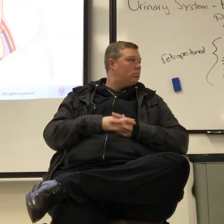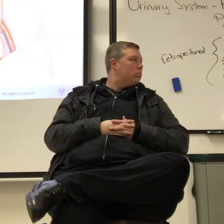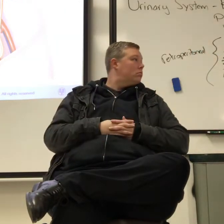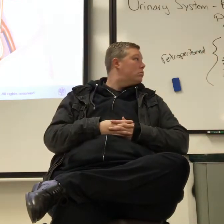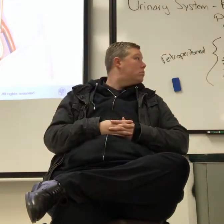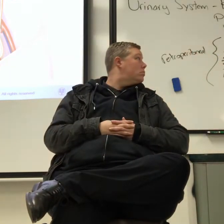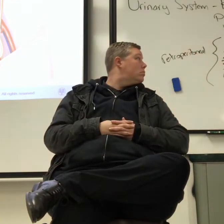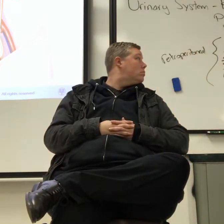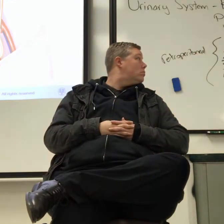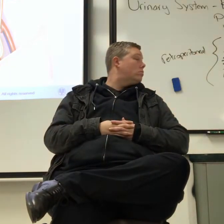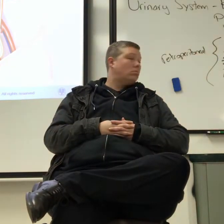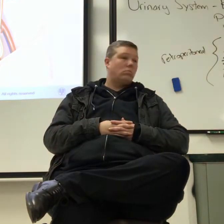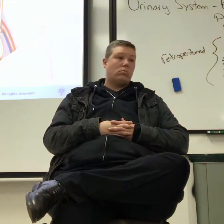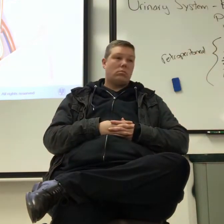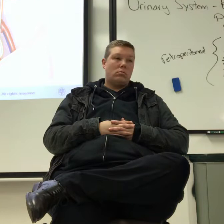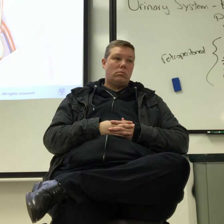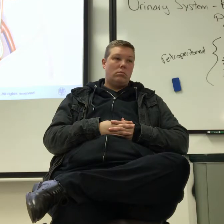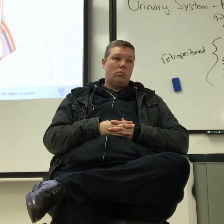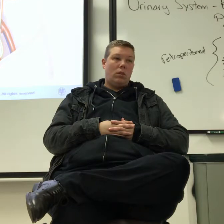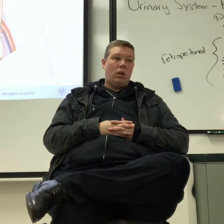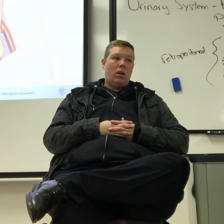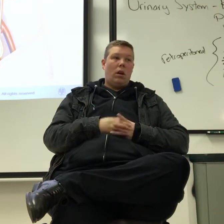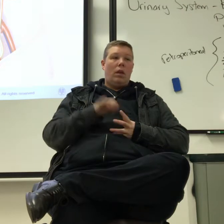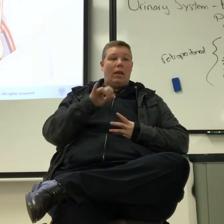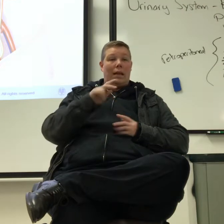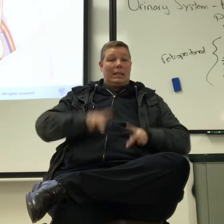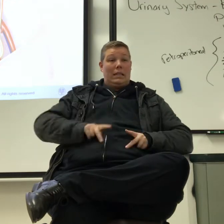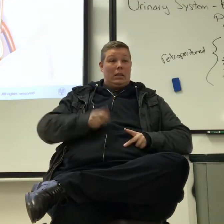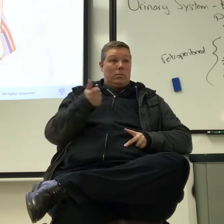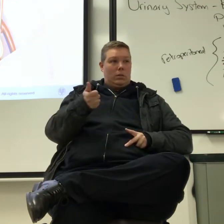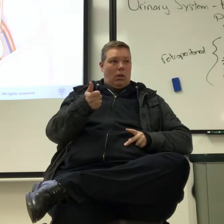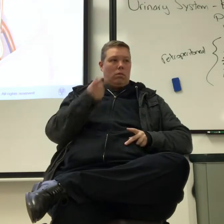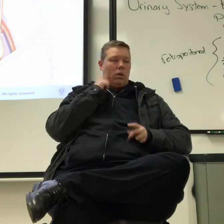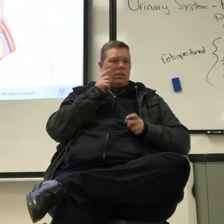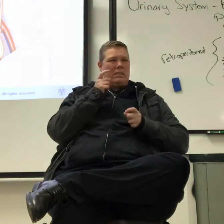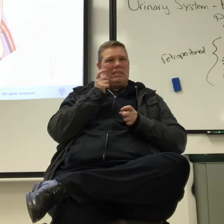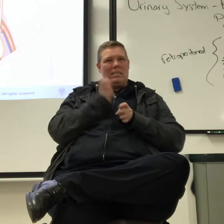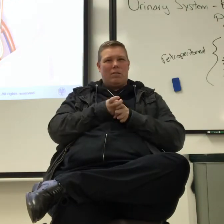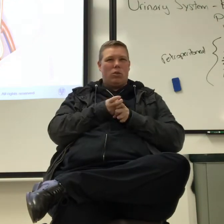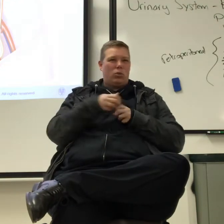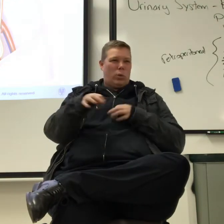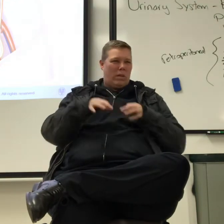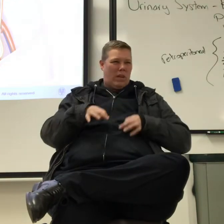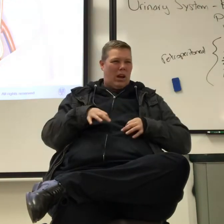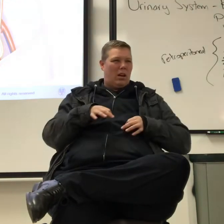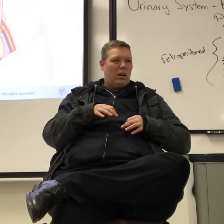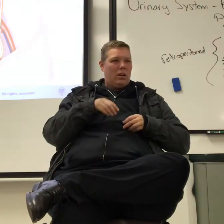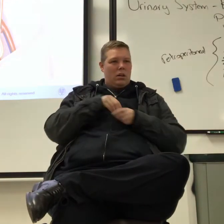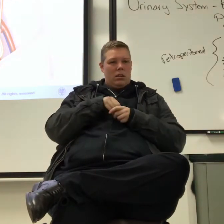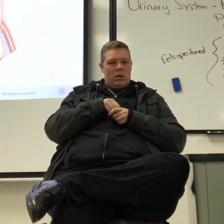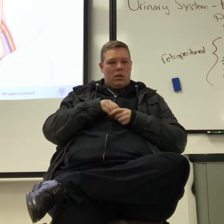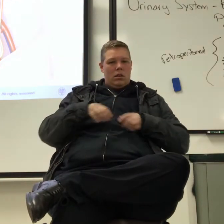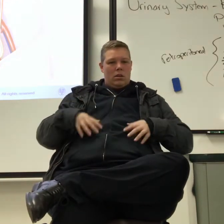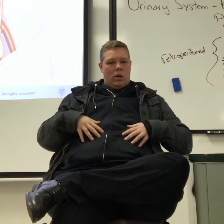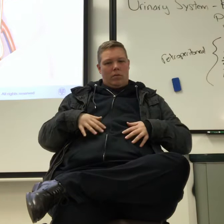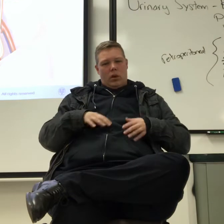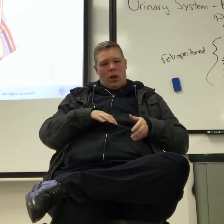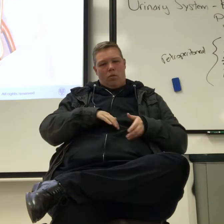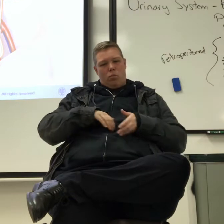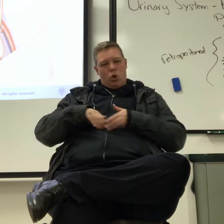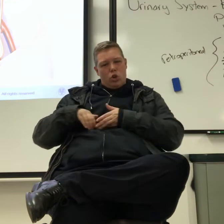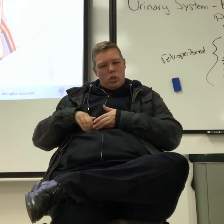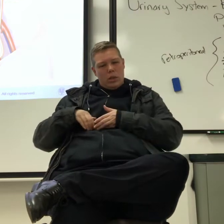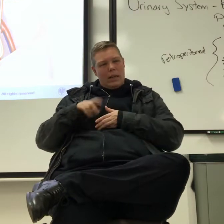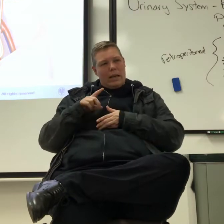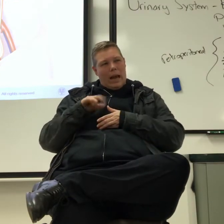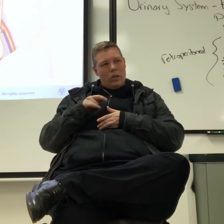And the kidneys themselves, they're difficult to find in the body cavity. I mean, you have to kind of push the digestive viscera aside. They're